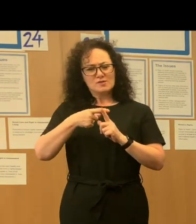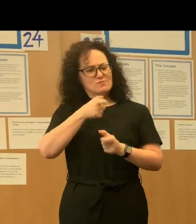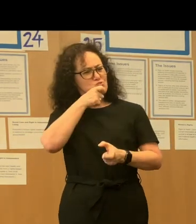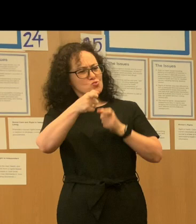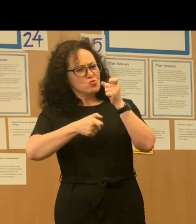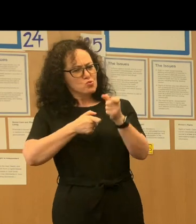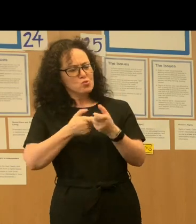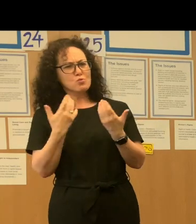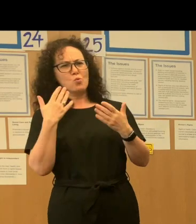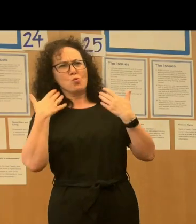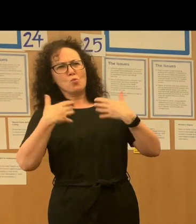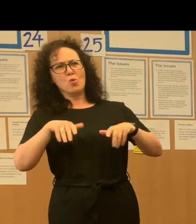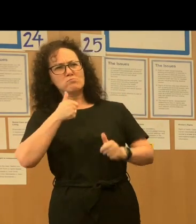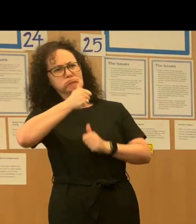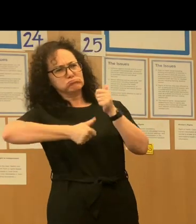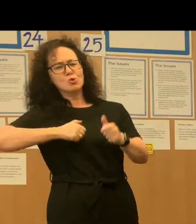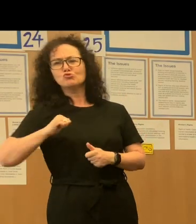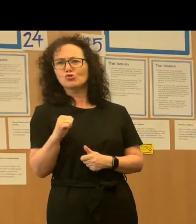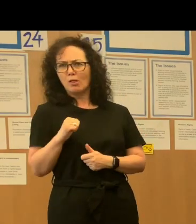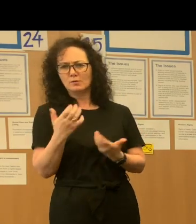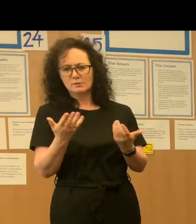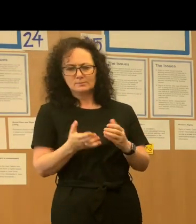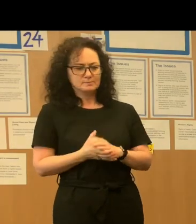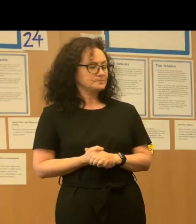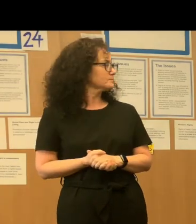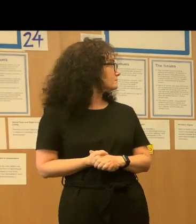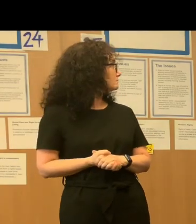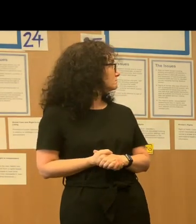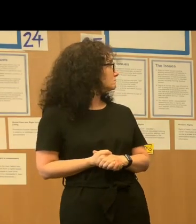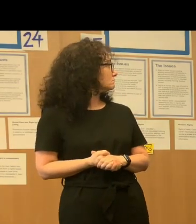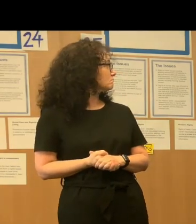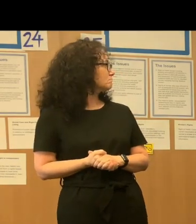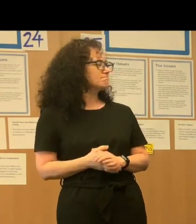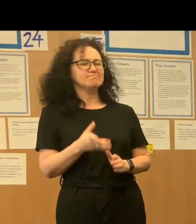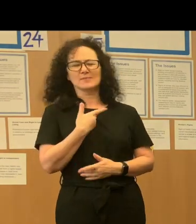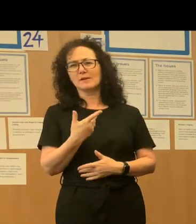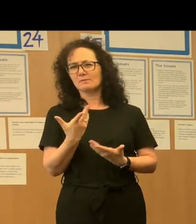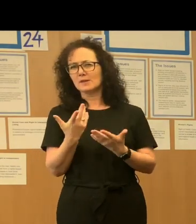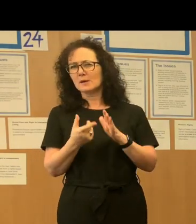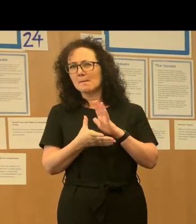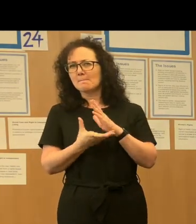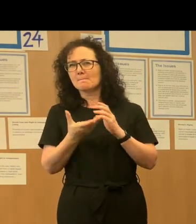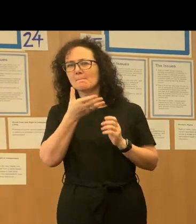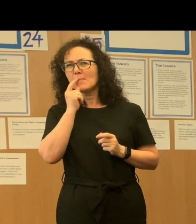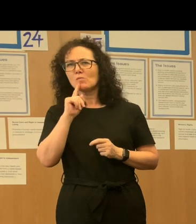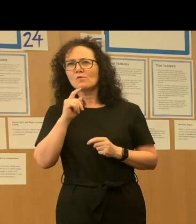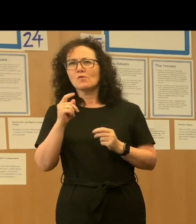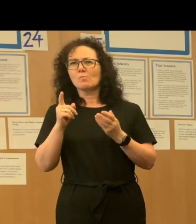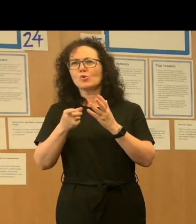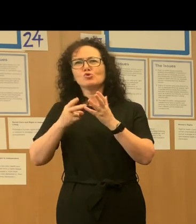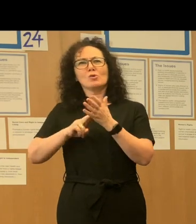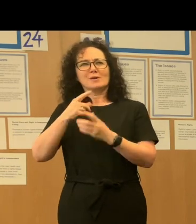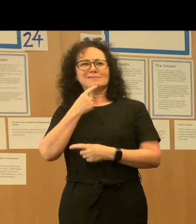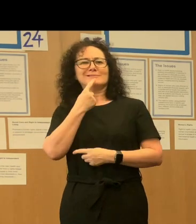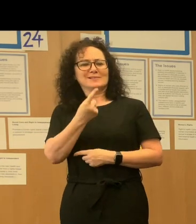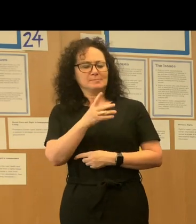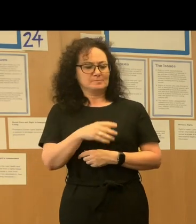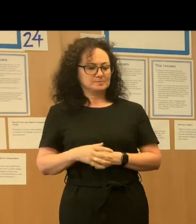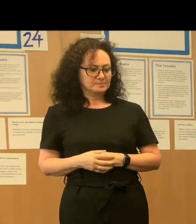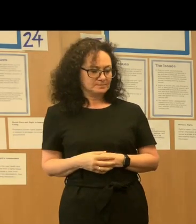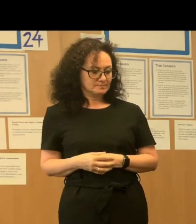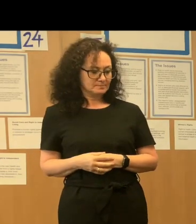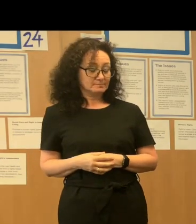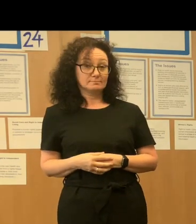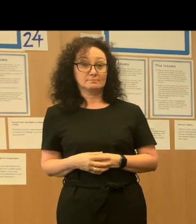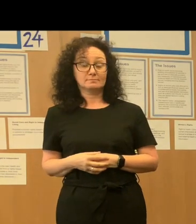this step, and just to read out what a couple of quite important international people said. The United Nations